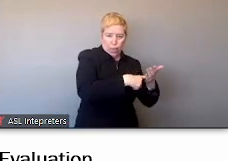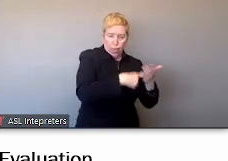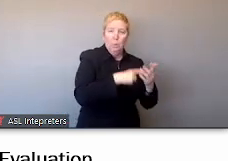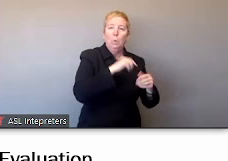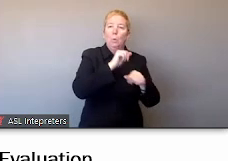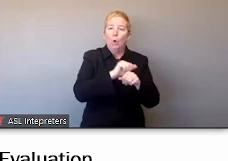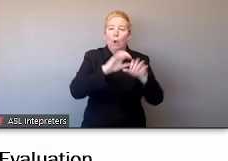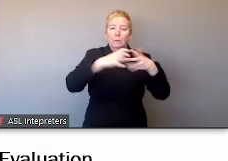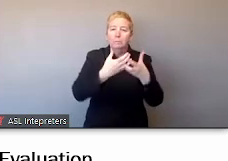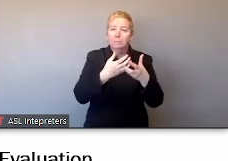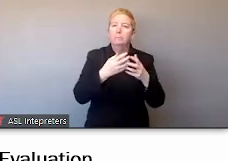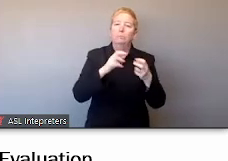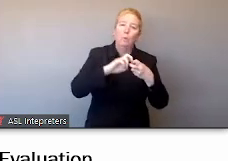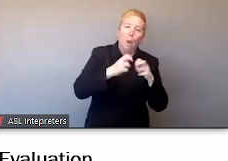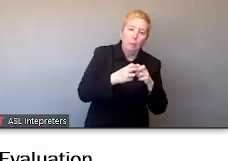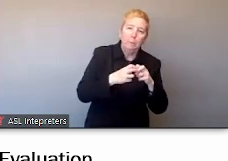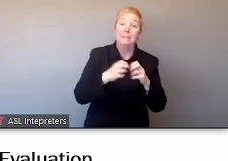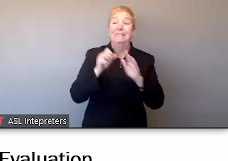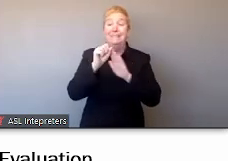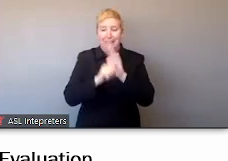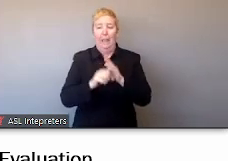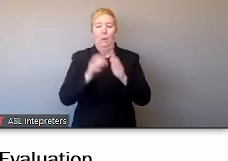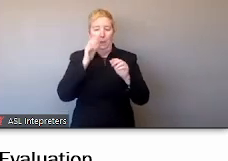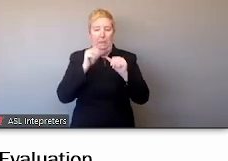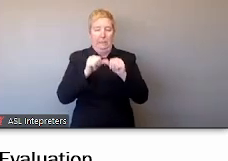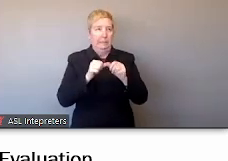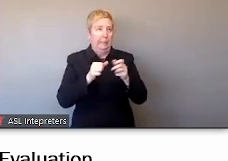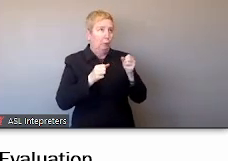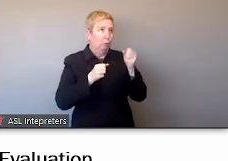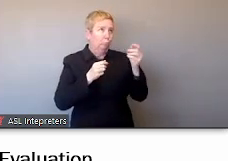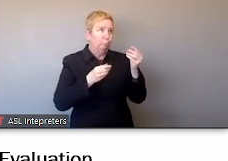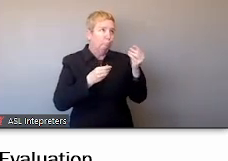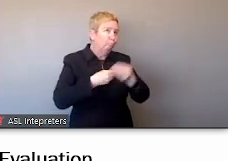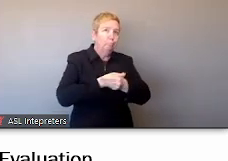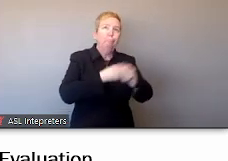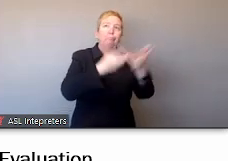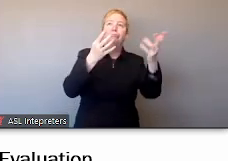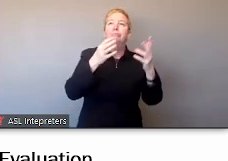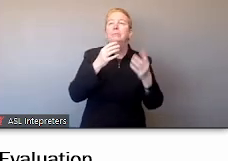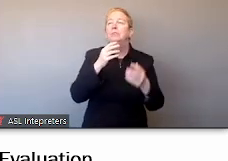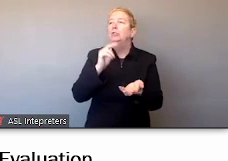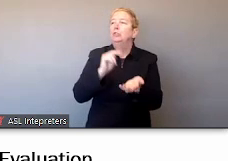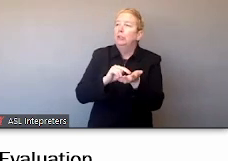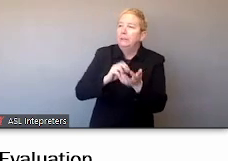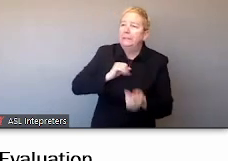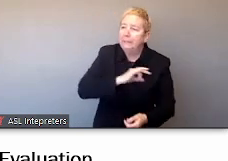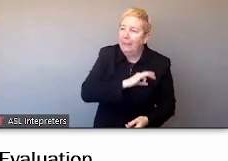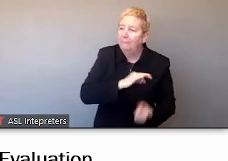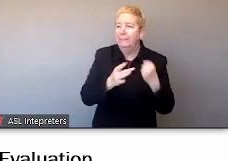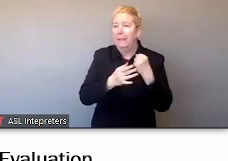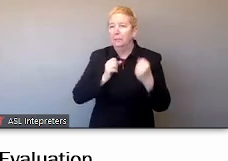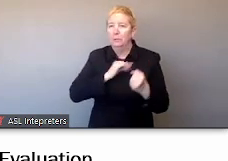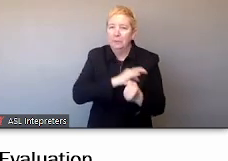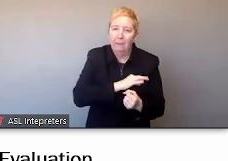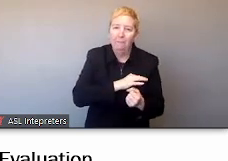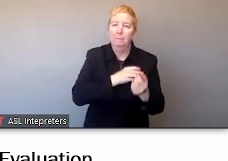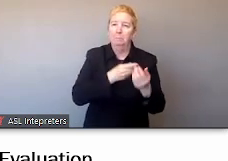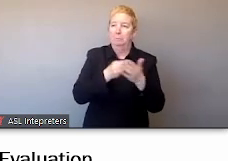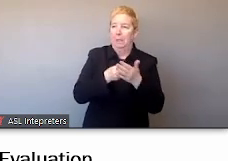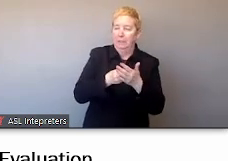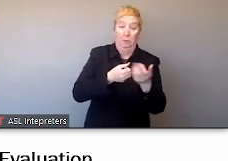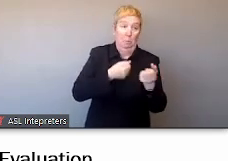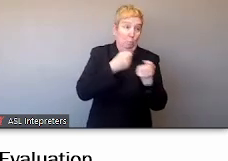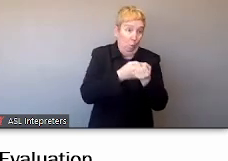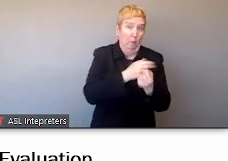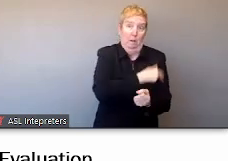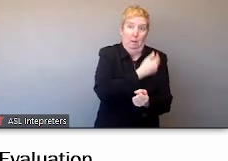will continue to supply some additional nurses and other technicians and other healthcare workers to support